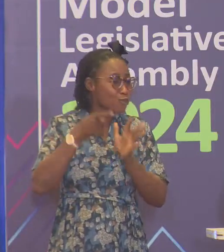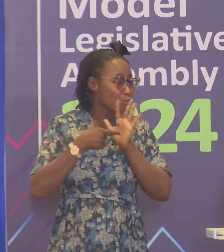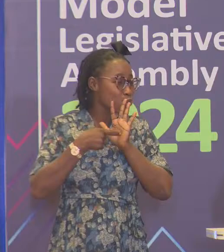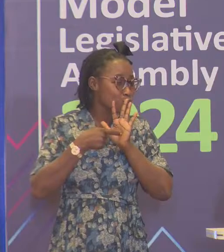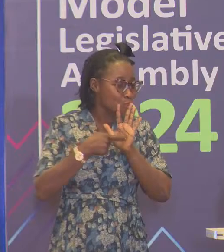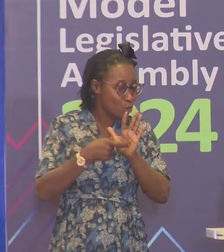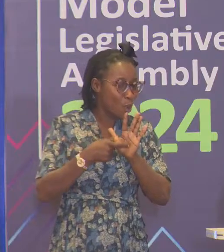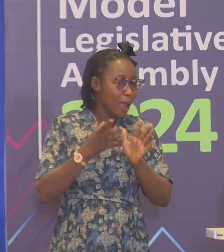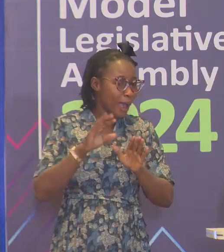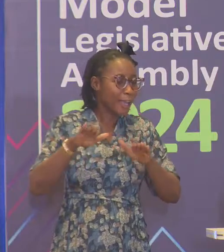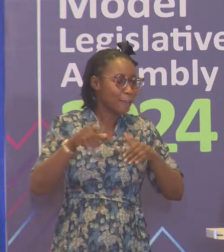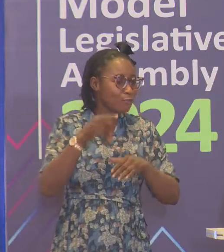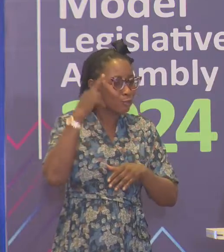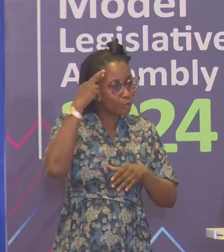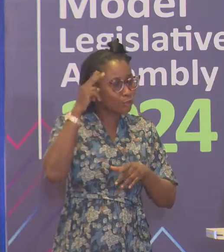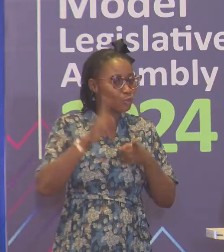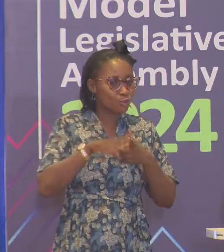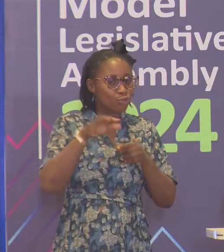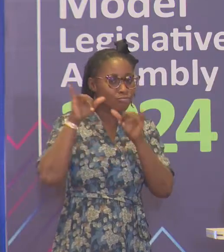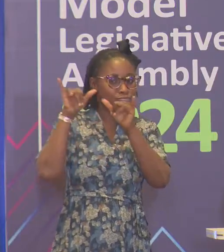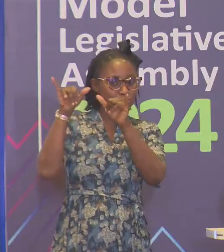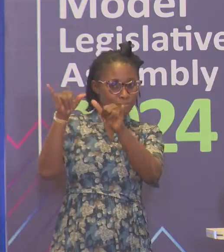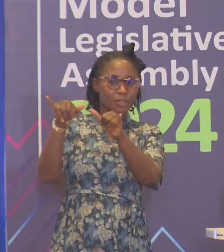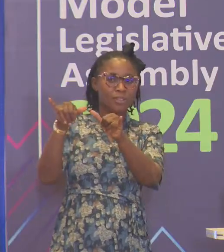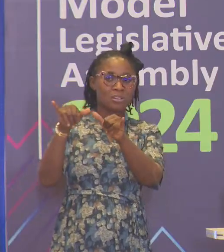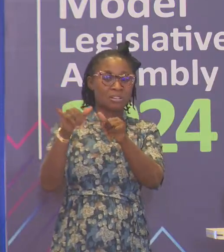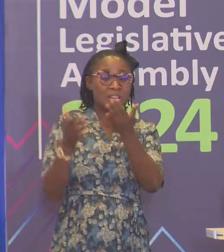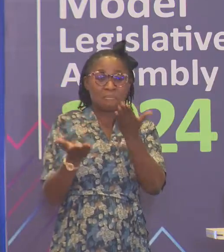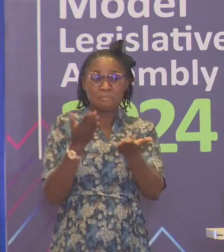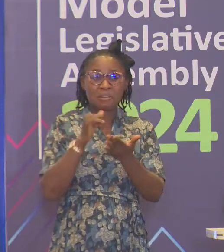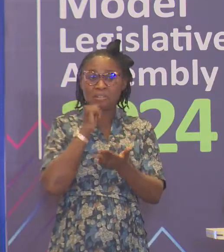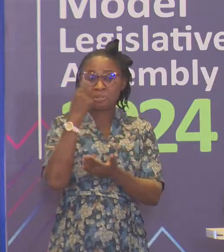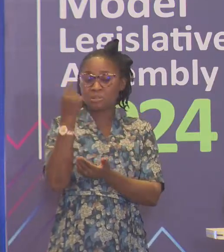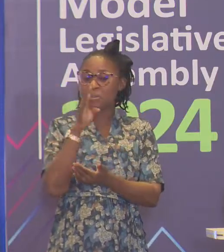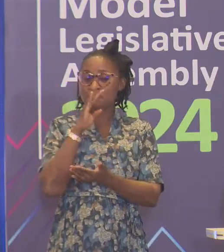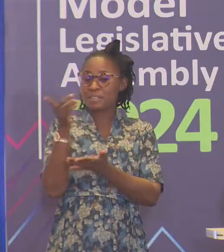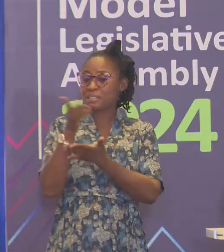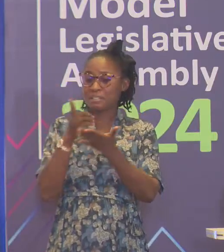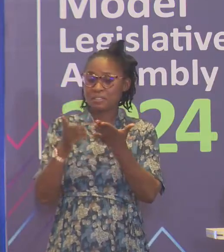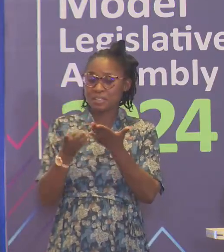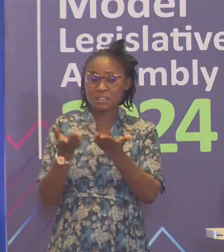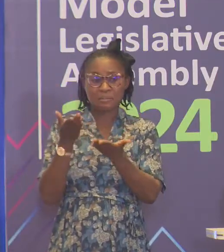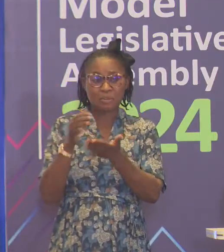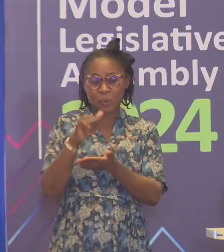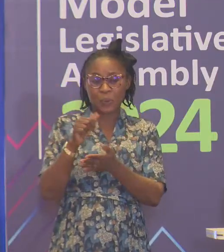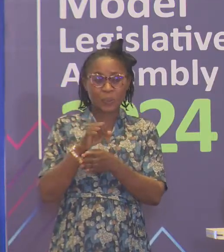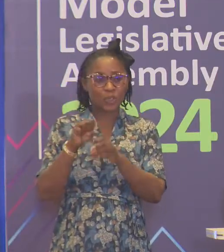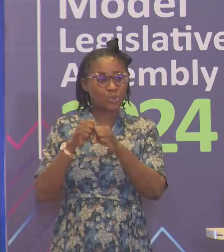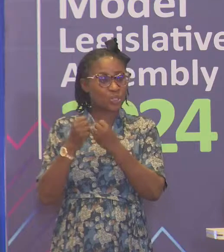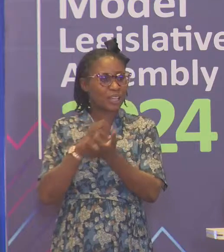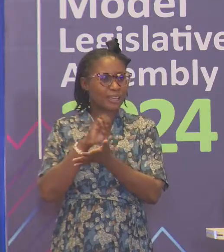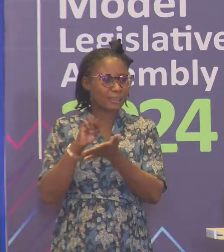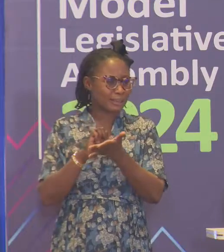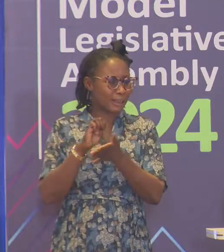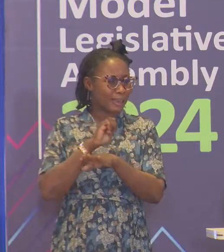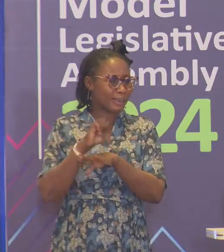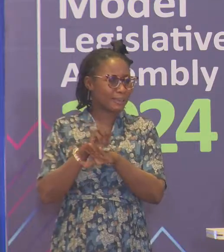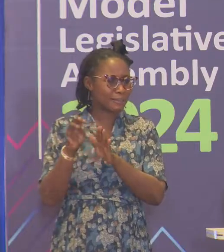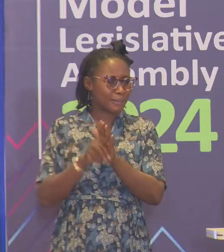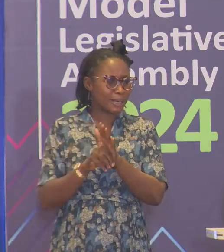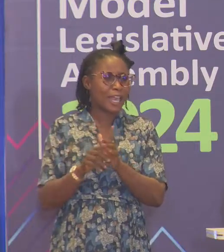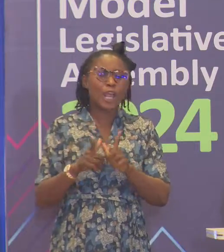you reason to be there. It might not be only in drafting, it might be even in other social engagements. There are a lot of gaps even in